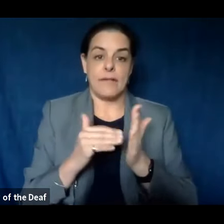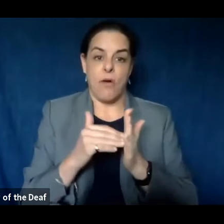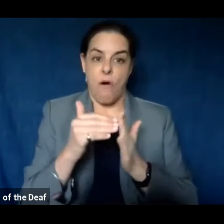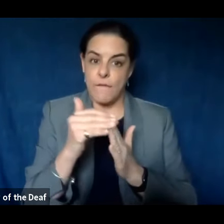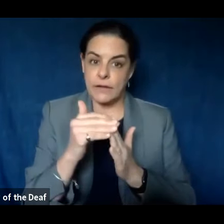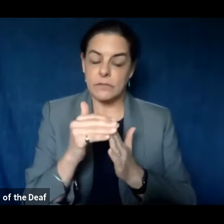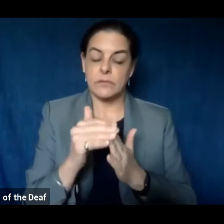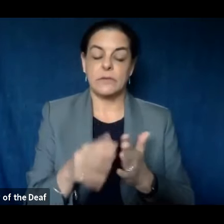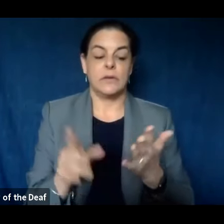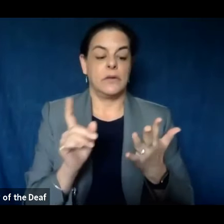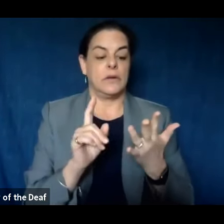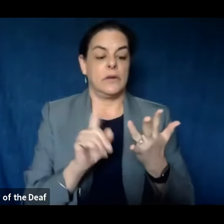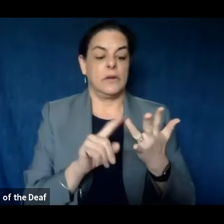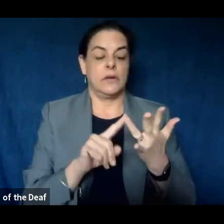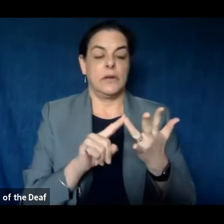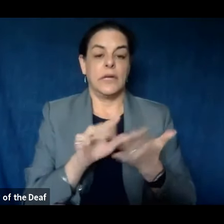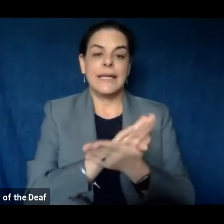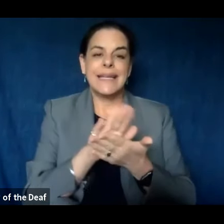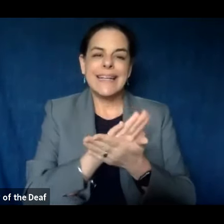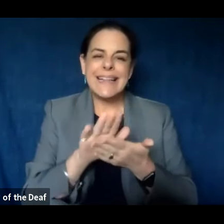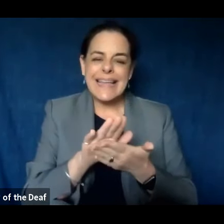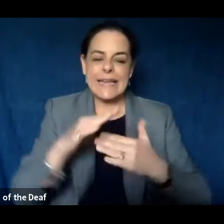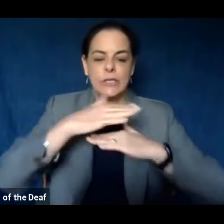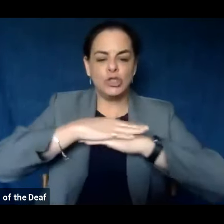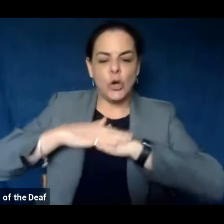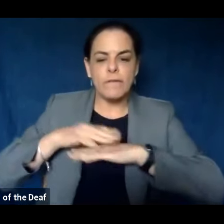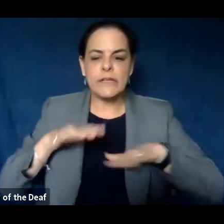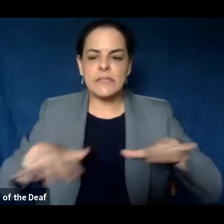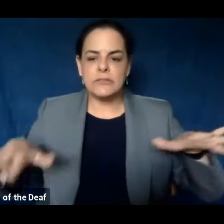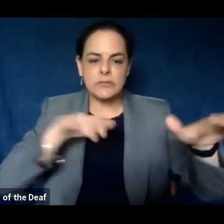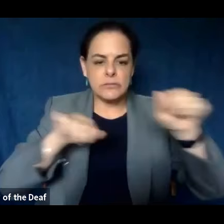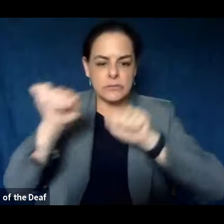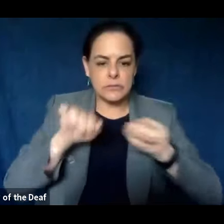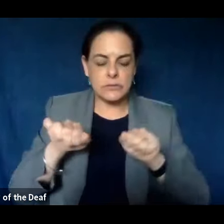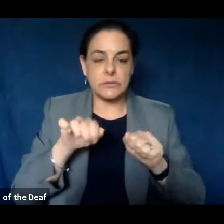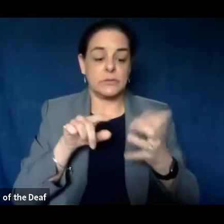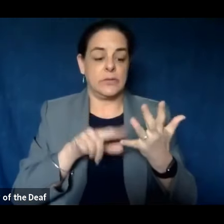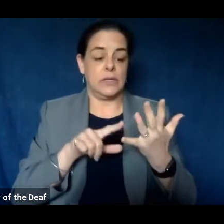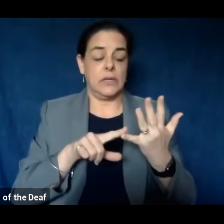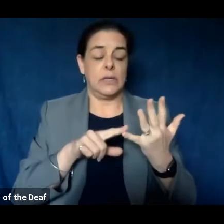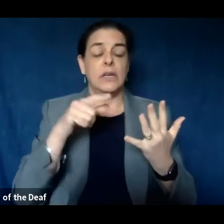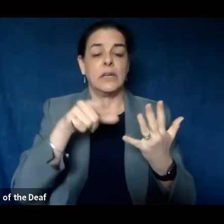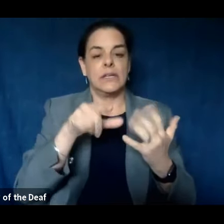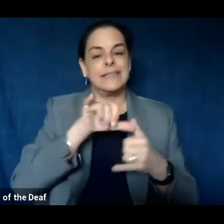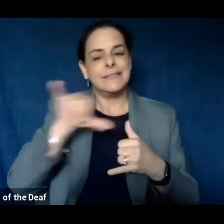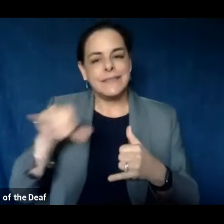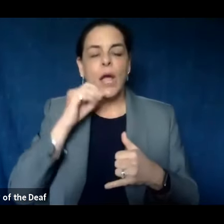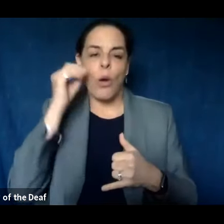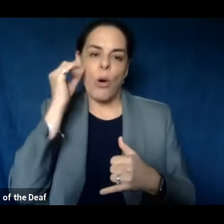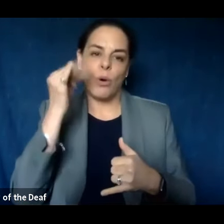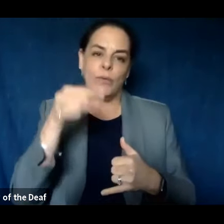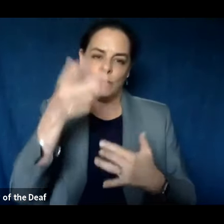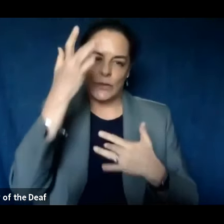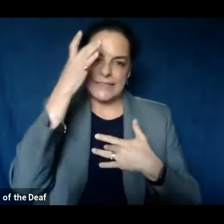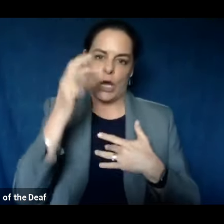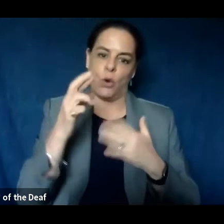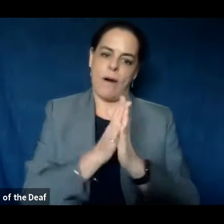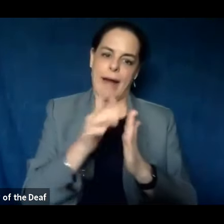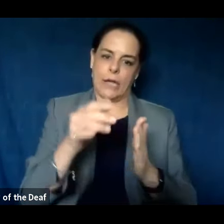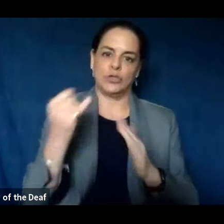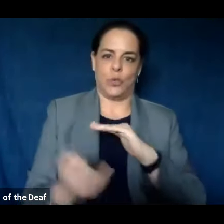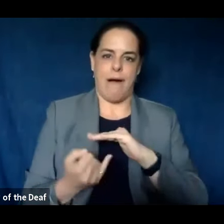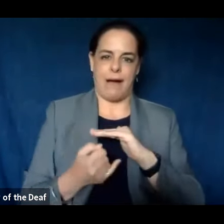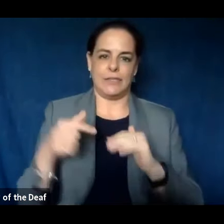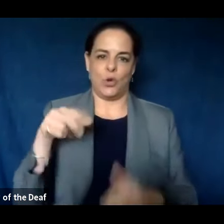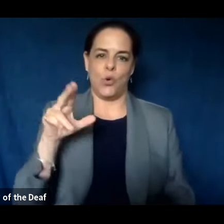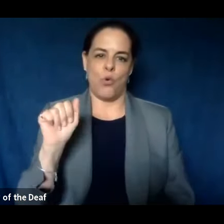and sanitize surfaces. And stay home if you're sick or have been asked to be in isolation or quarantine. We